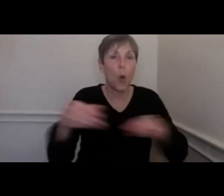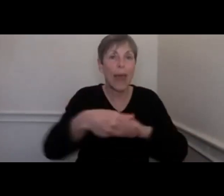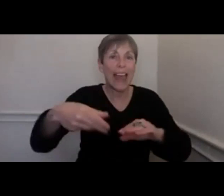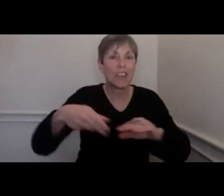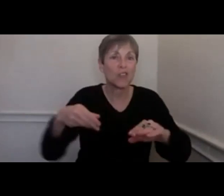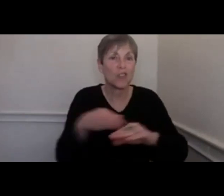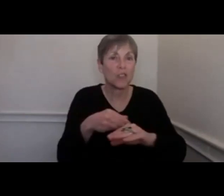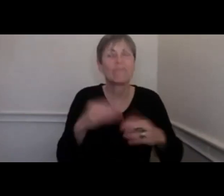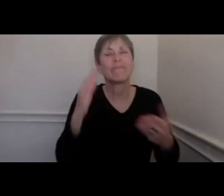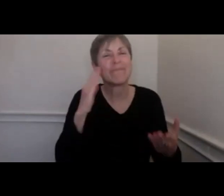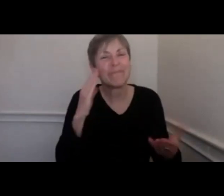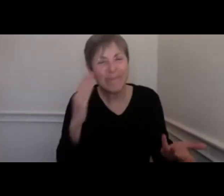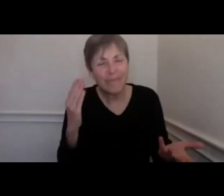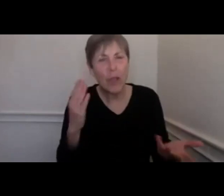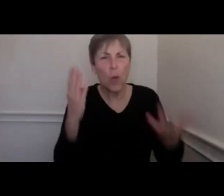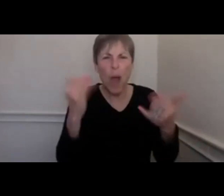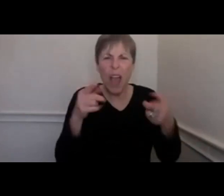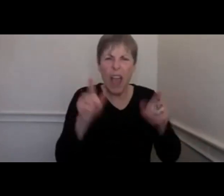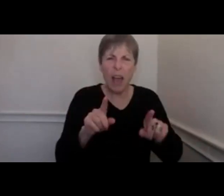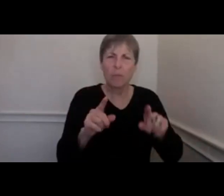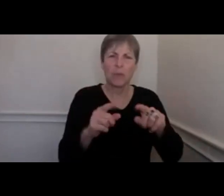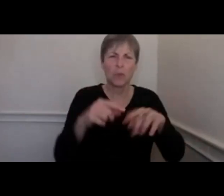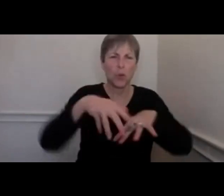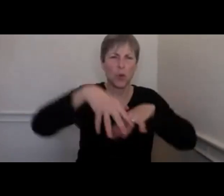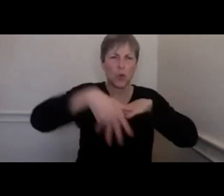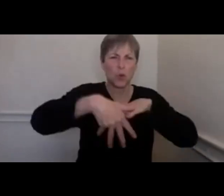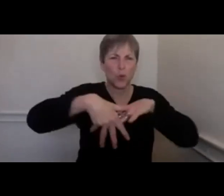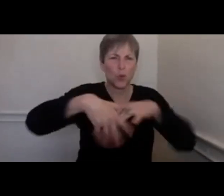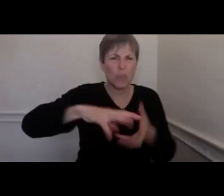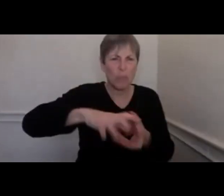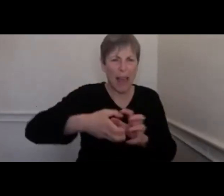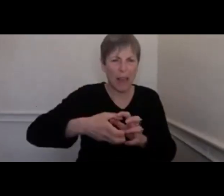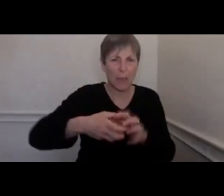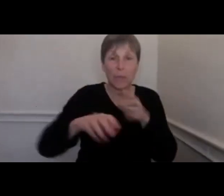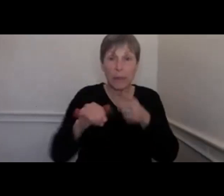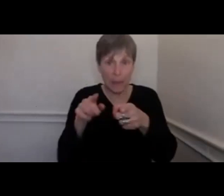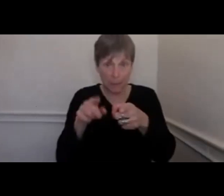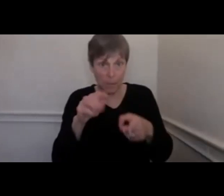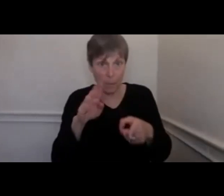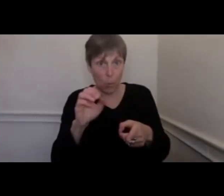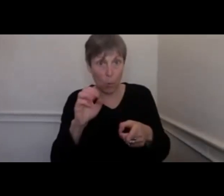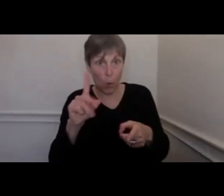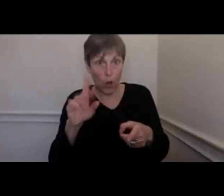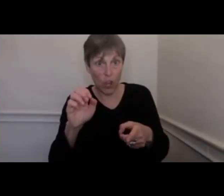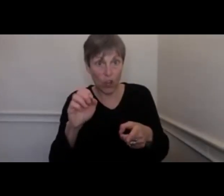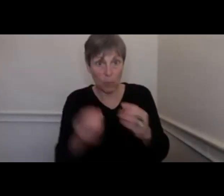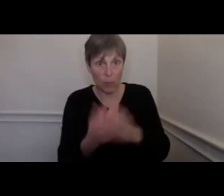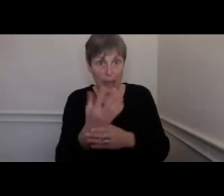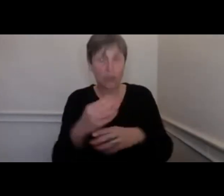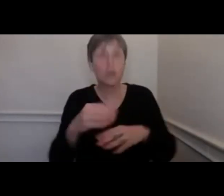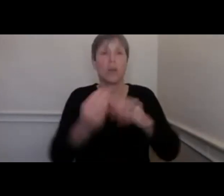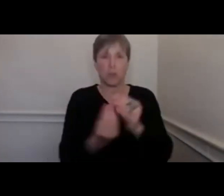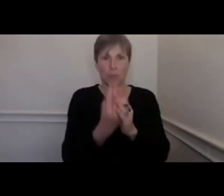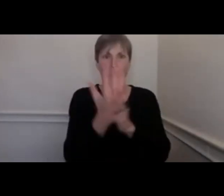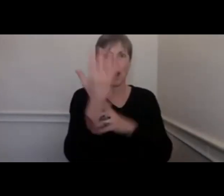plants, root binding happens because these beautiful borage plants are sending down roots. And when those roots hit